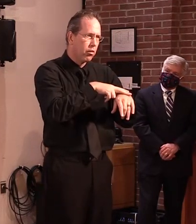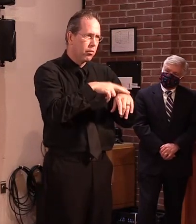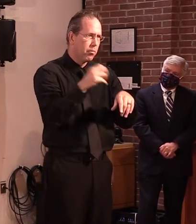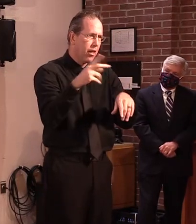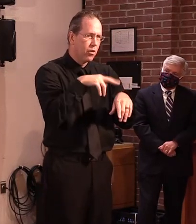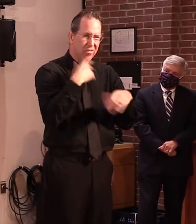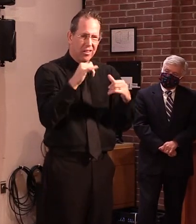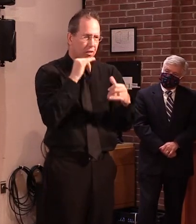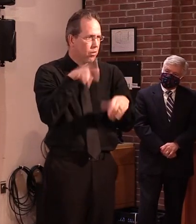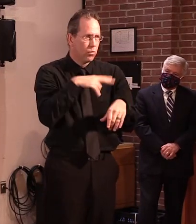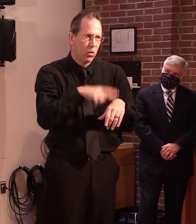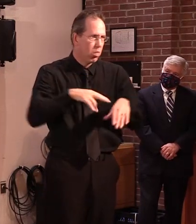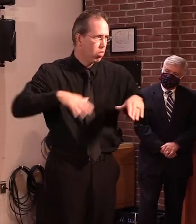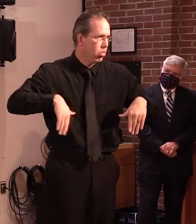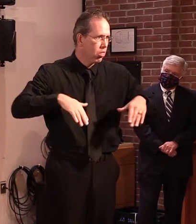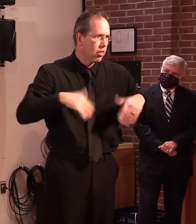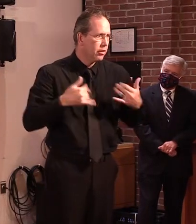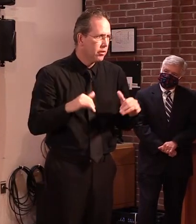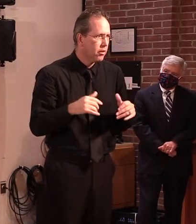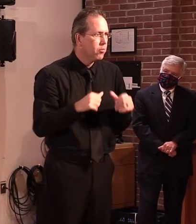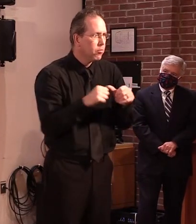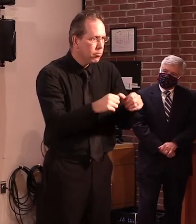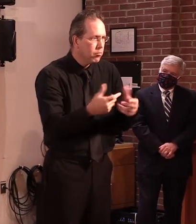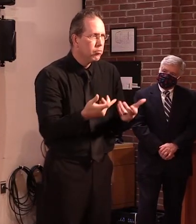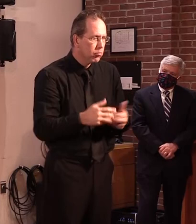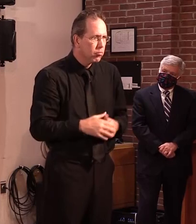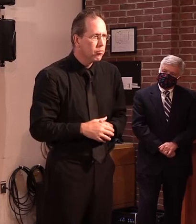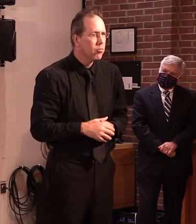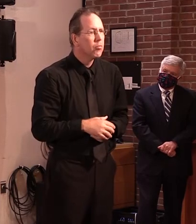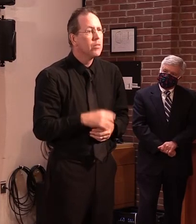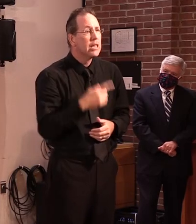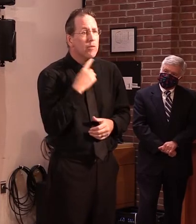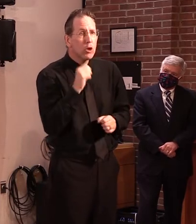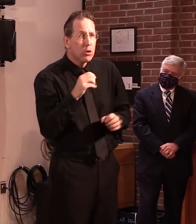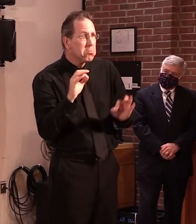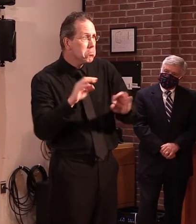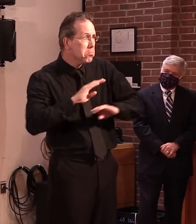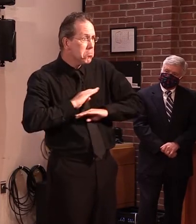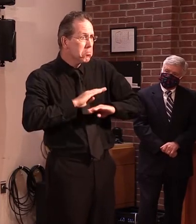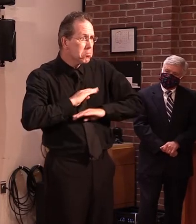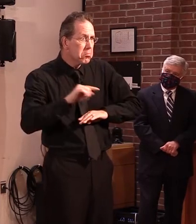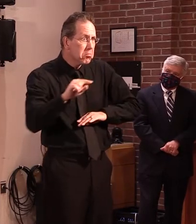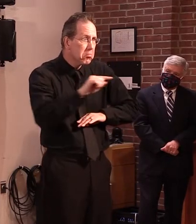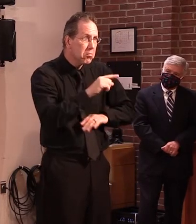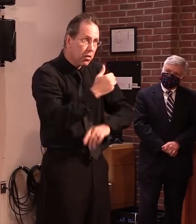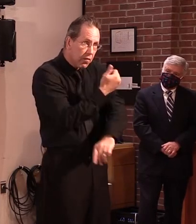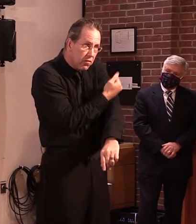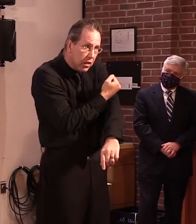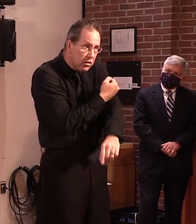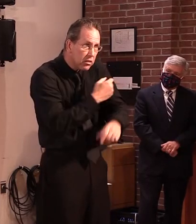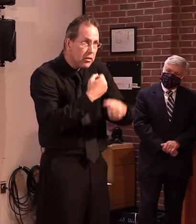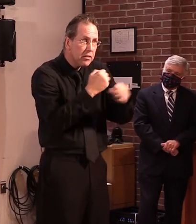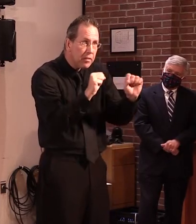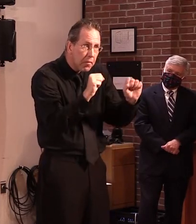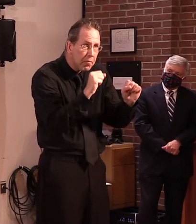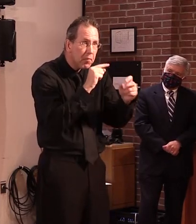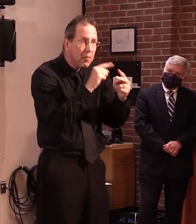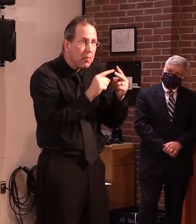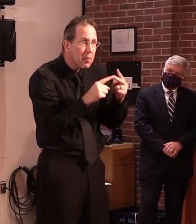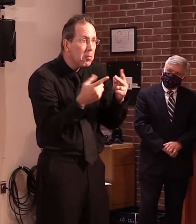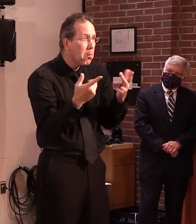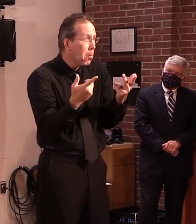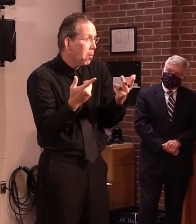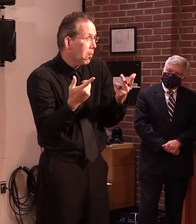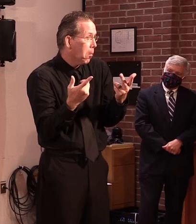If we could get to a place where we had a safe vaccine and we were able to